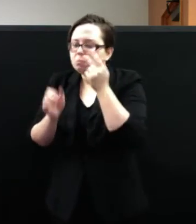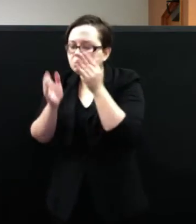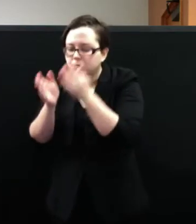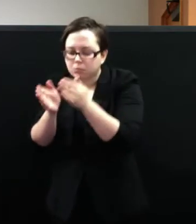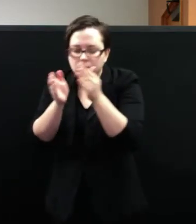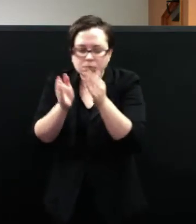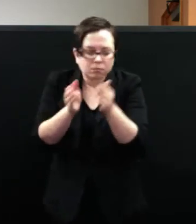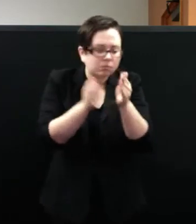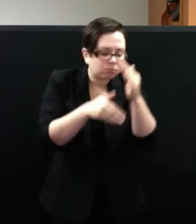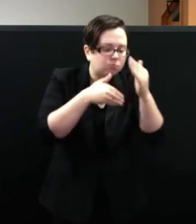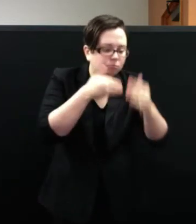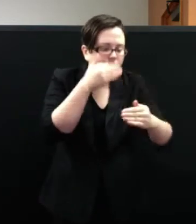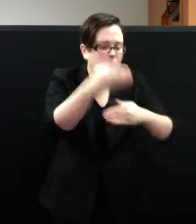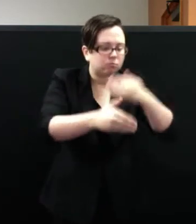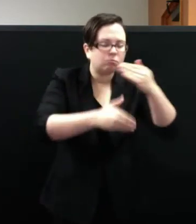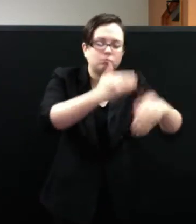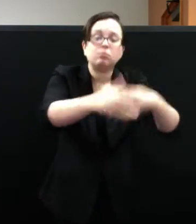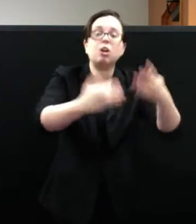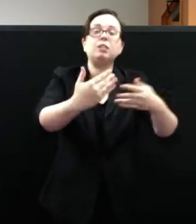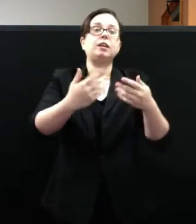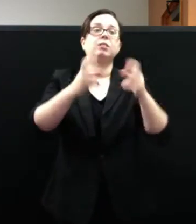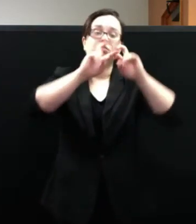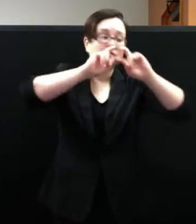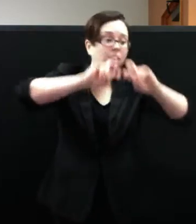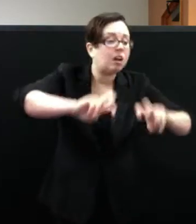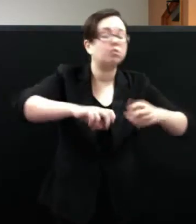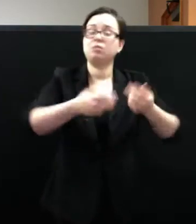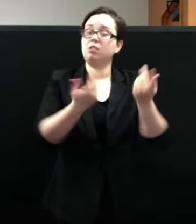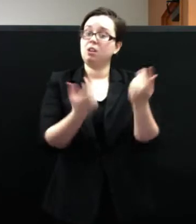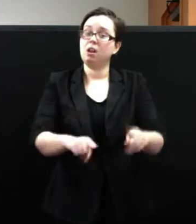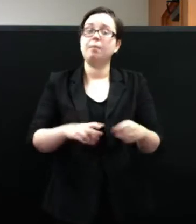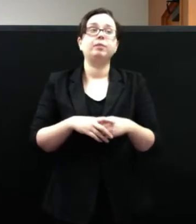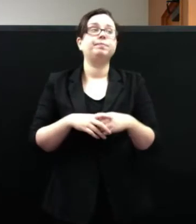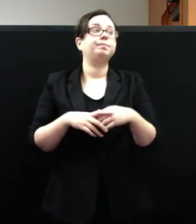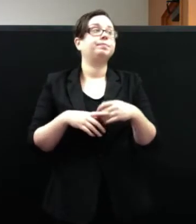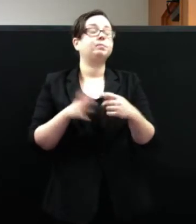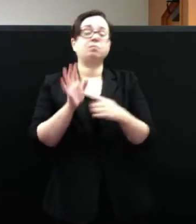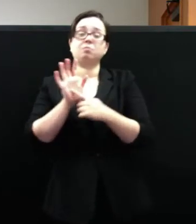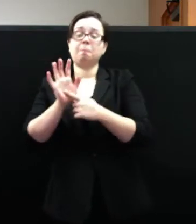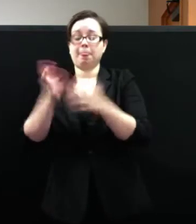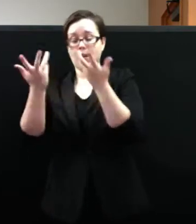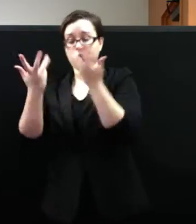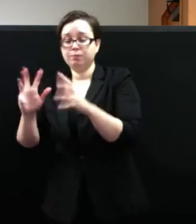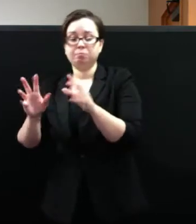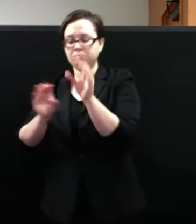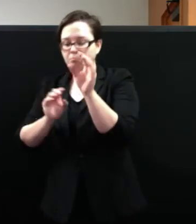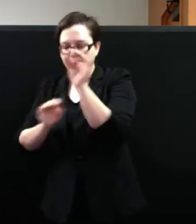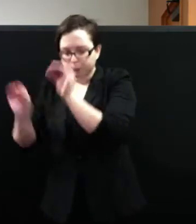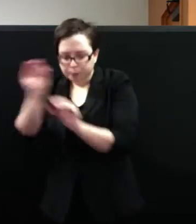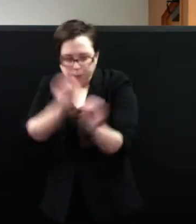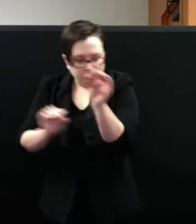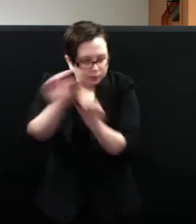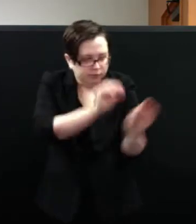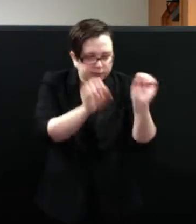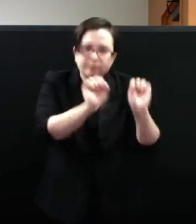takes place. And as they build up their model, they move their nodes around, kind of rearranging them like Lego blocks. Now, though this might